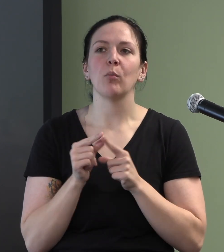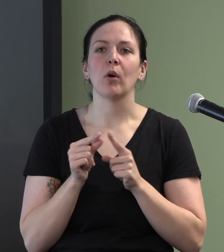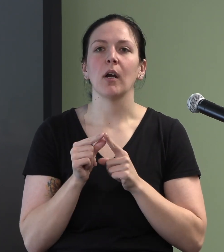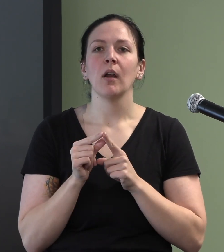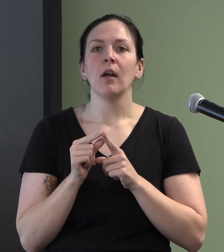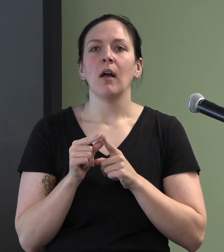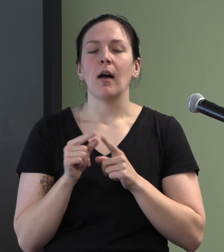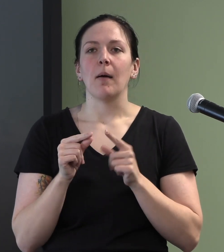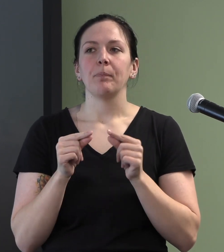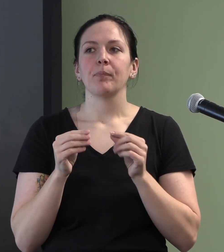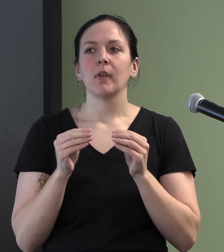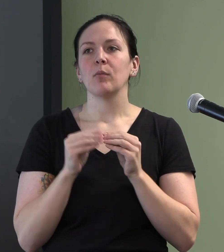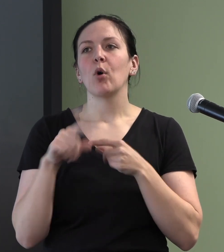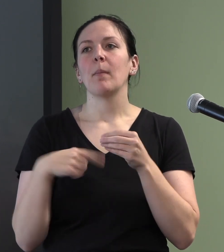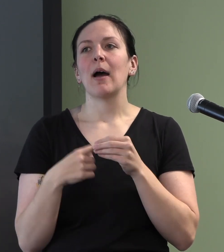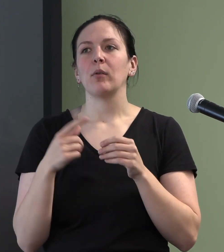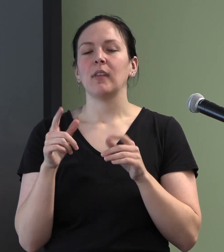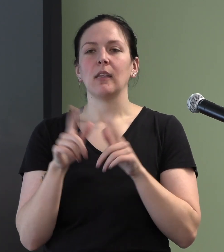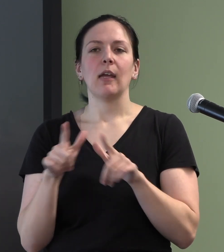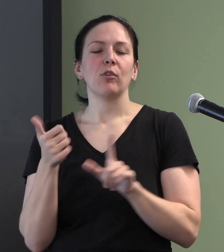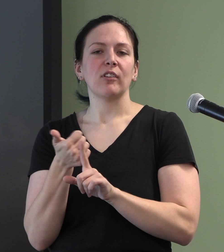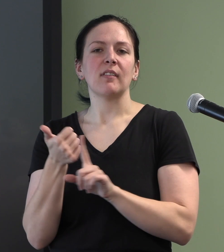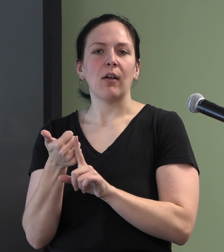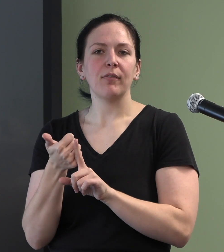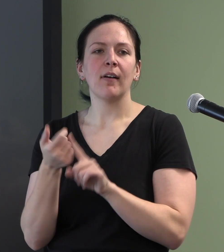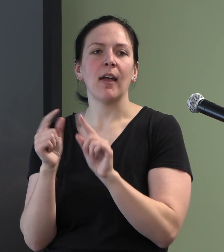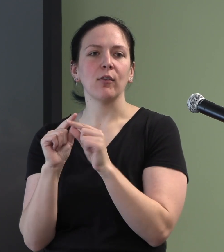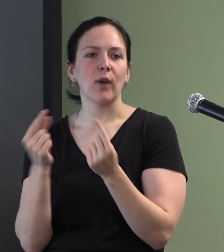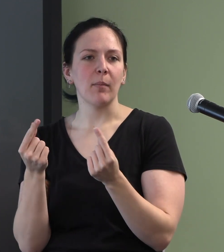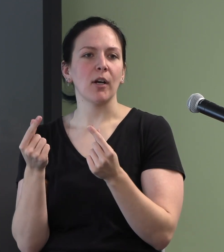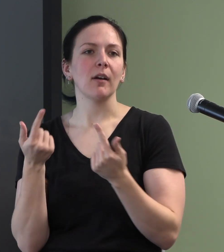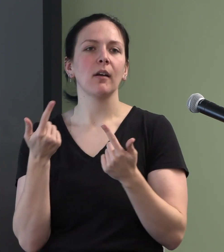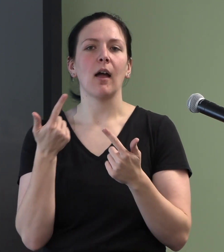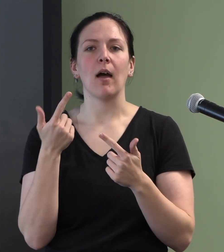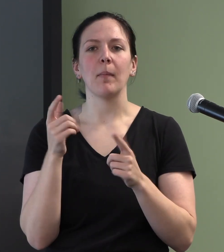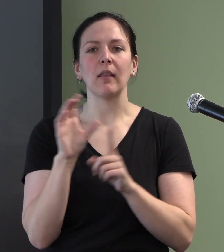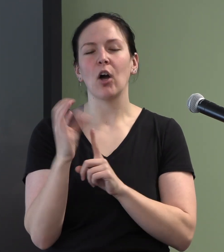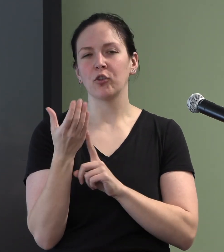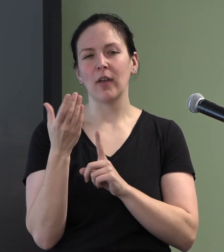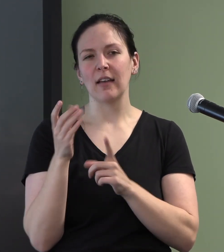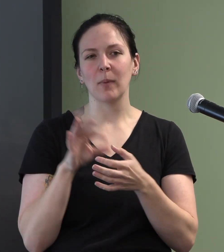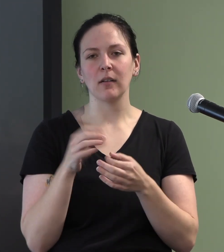more about the language itself and the grammar, and cultural aspect a little